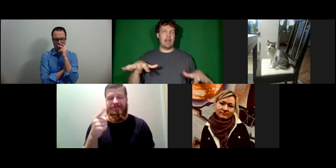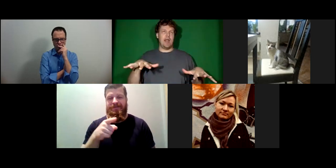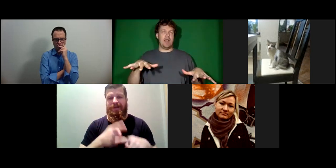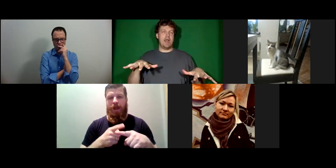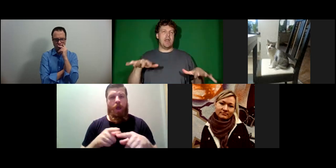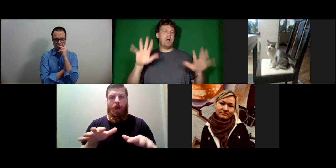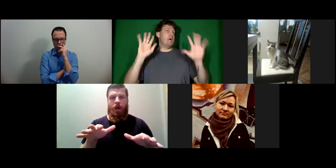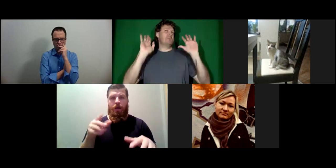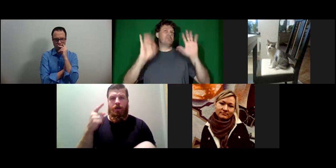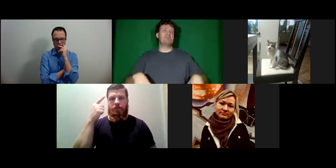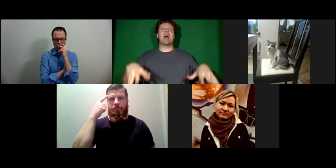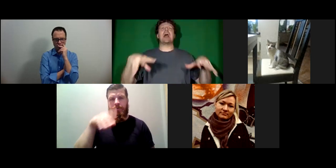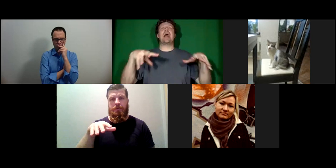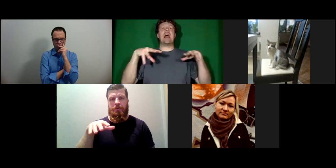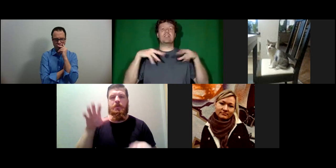Uh-huh. Happened in Greece.